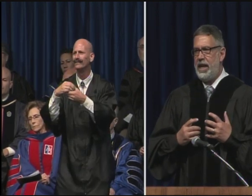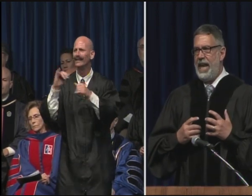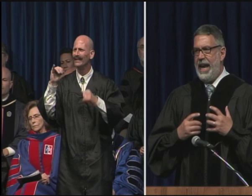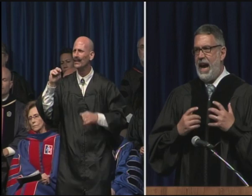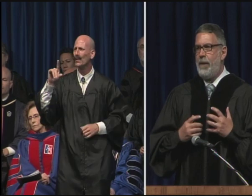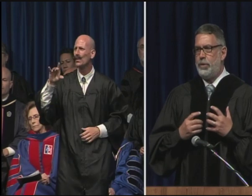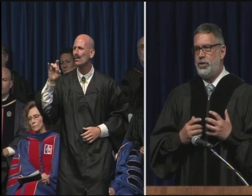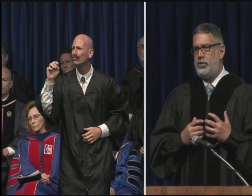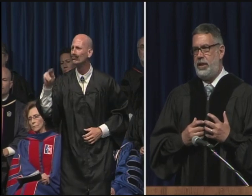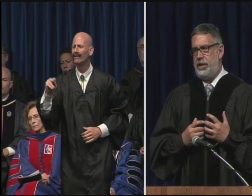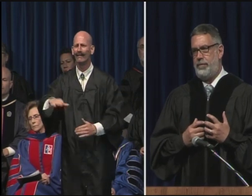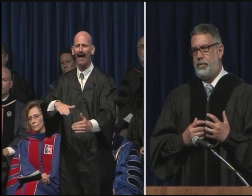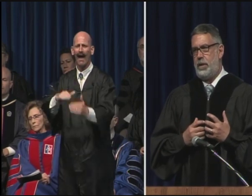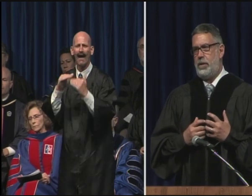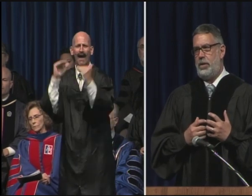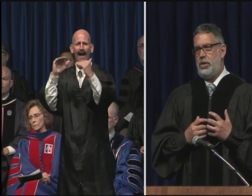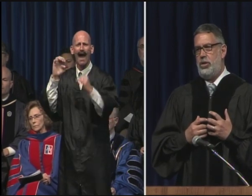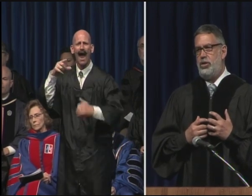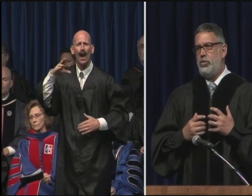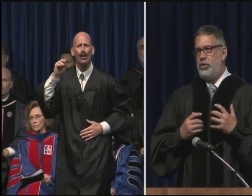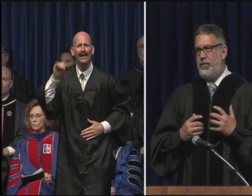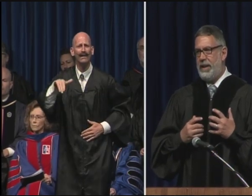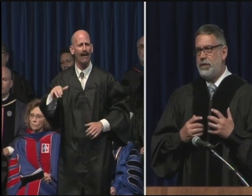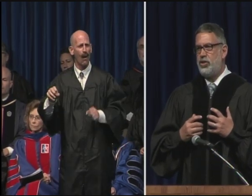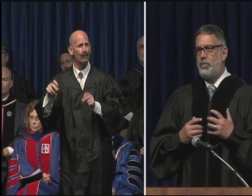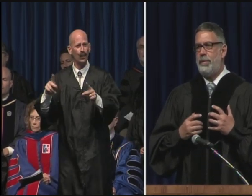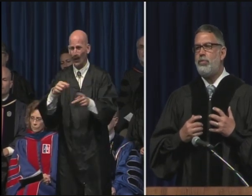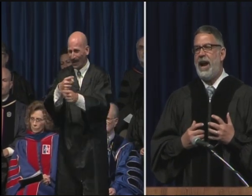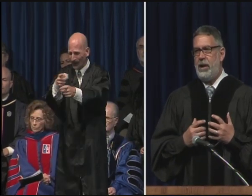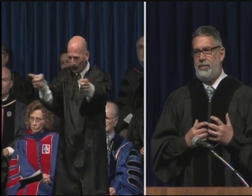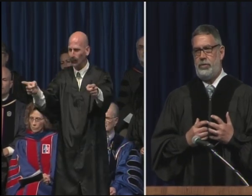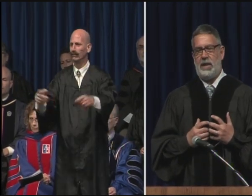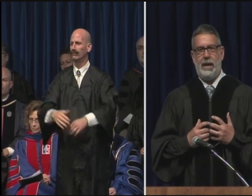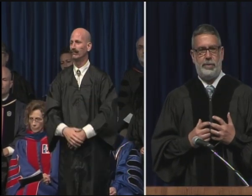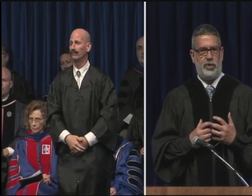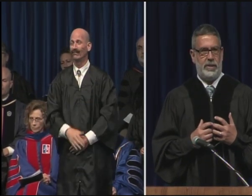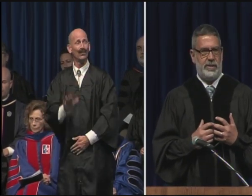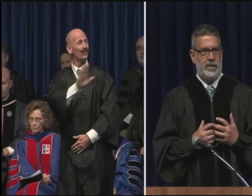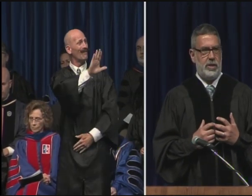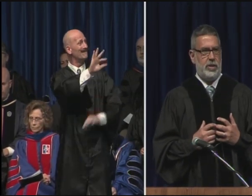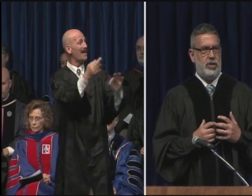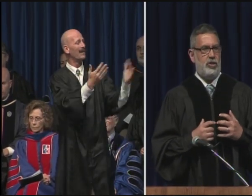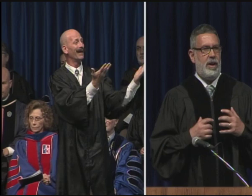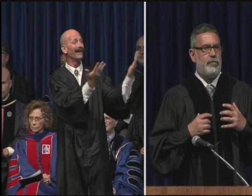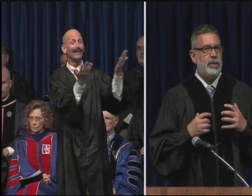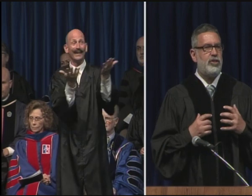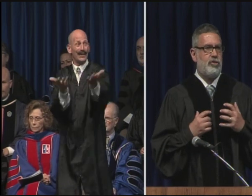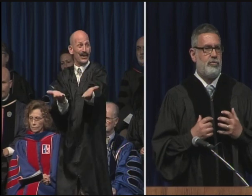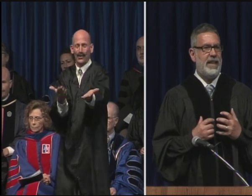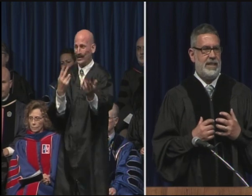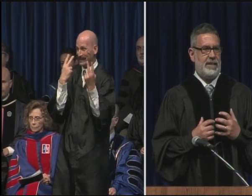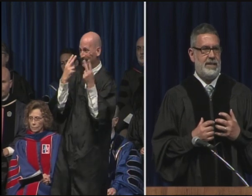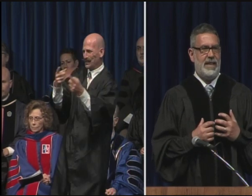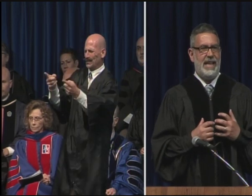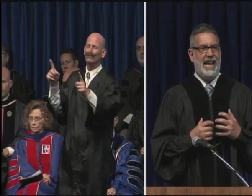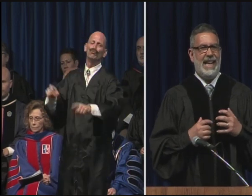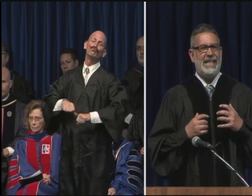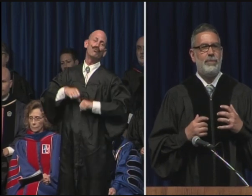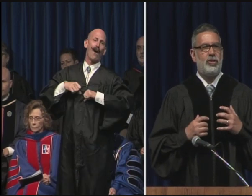and opportunity. You and your families should be proud of your accomplishments. You have reached greatness and demonstrate